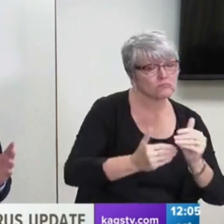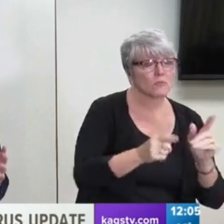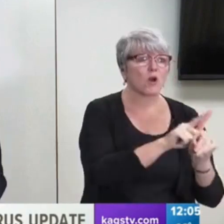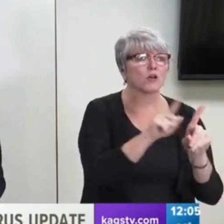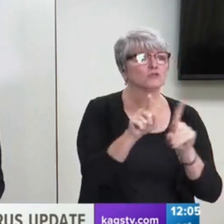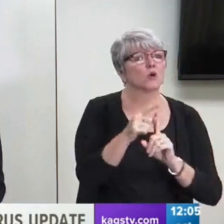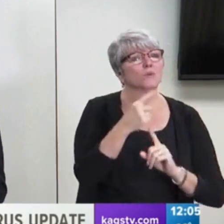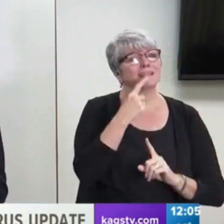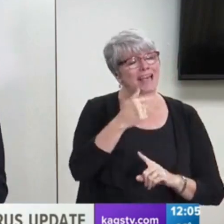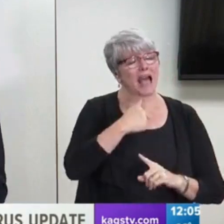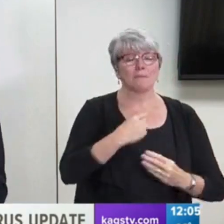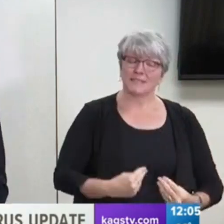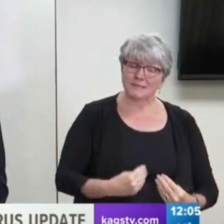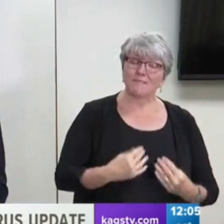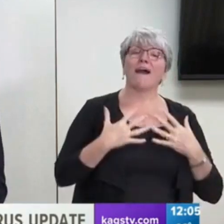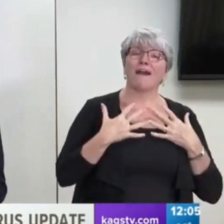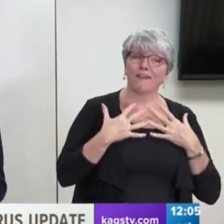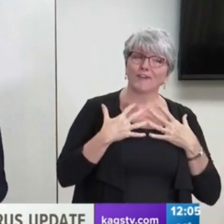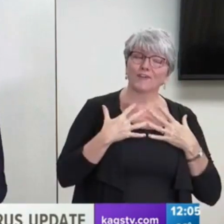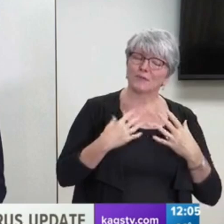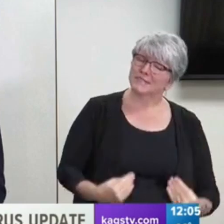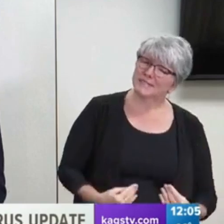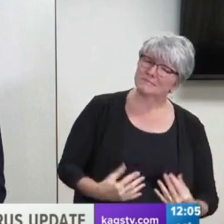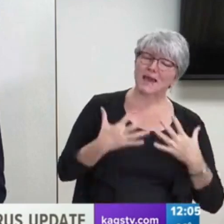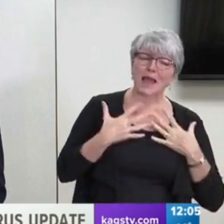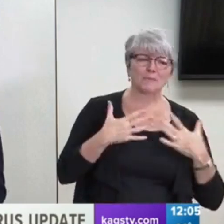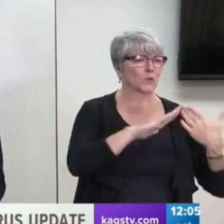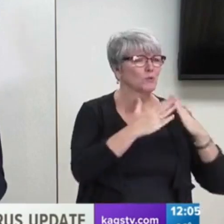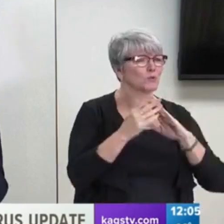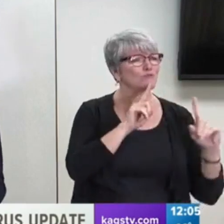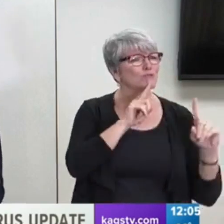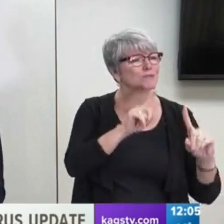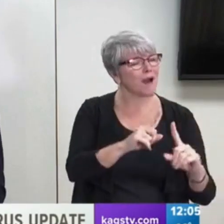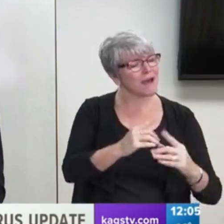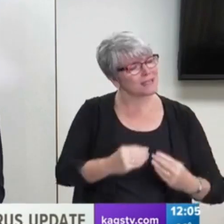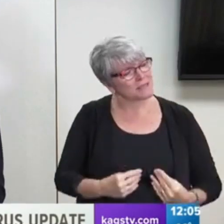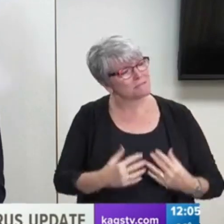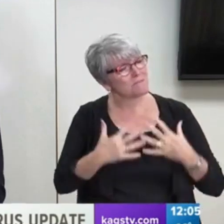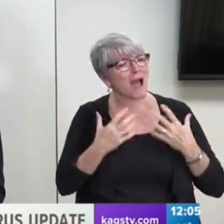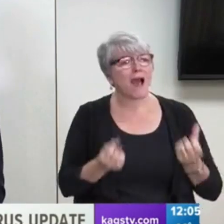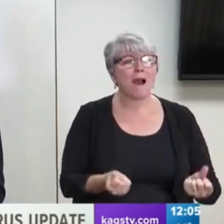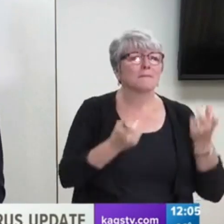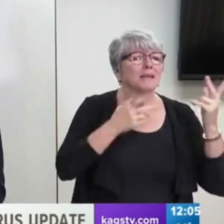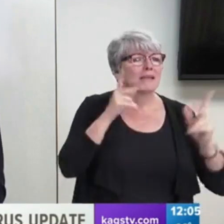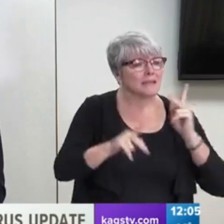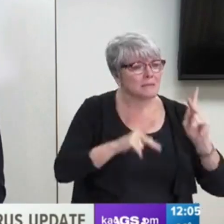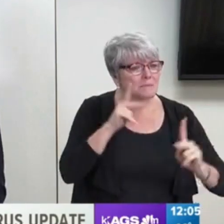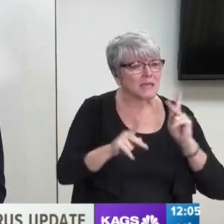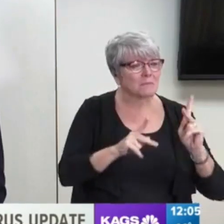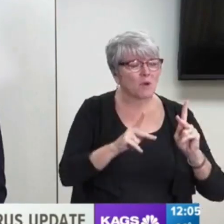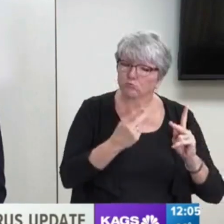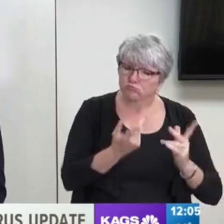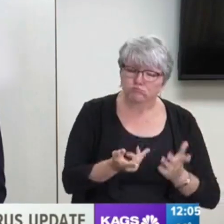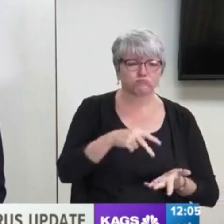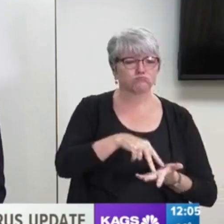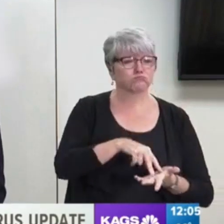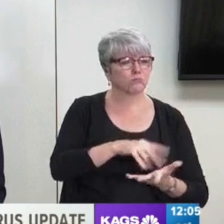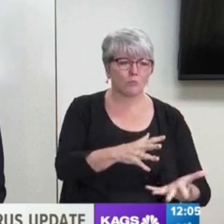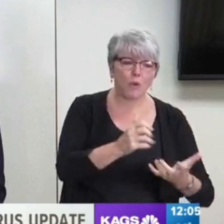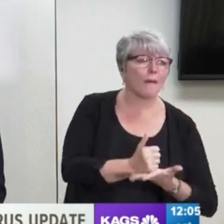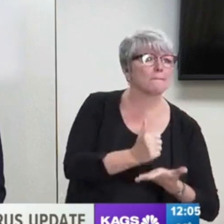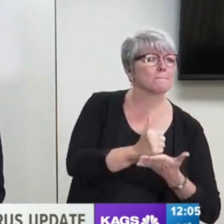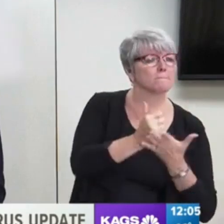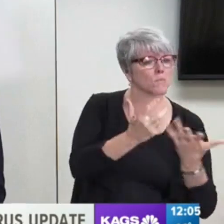I want to say that I'm inspired. I'm inspired by this community response. I'm inspired with how many people have stepped up, wanted to